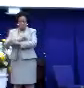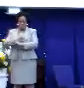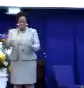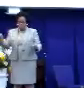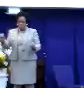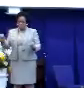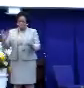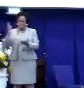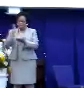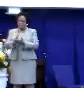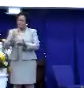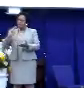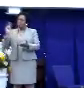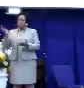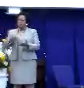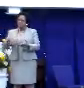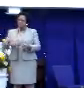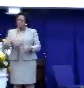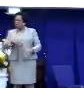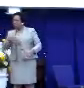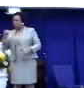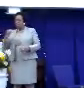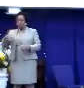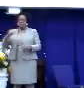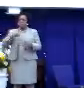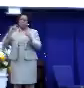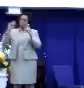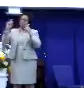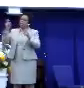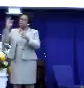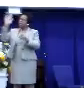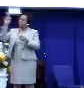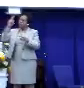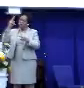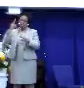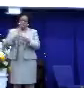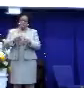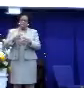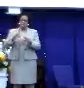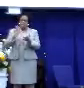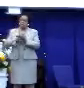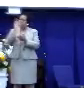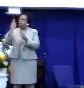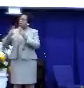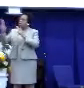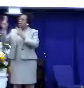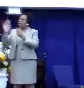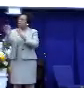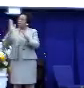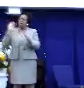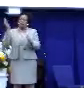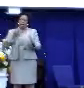nothing disrupt us and take us from that. We give you name, the glory, the honor, and the praise. Our souls